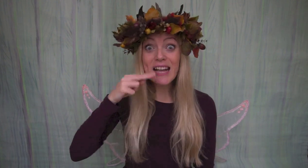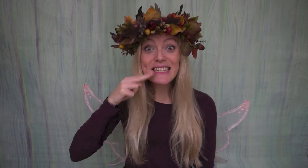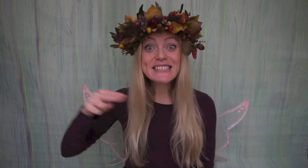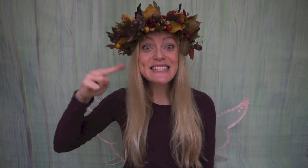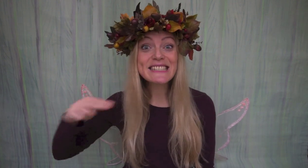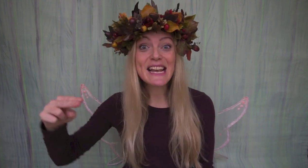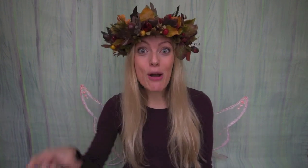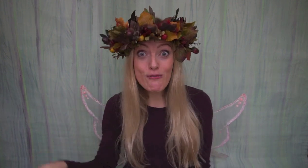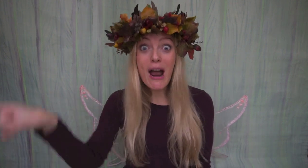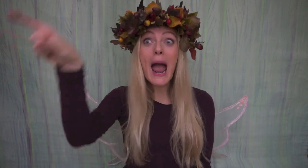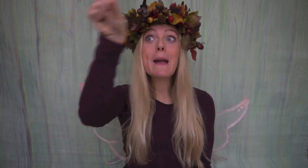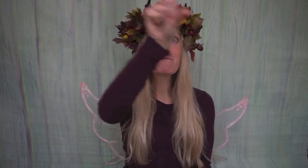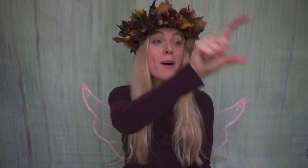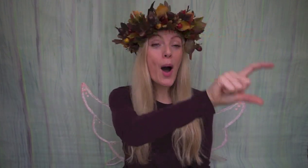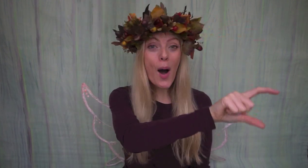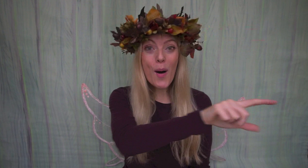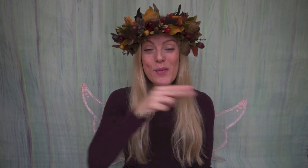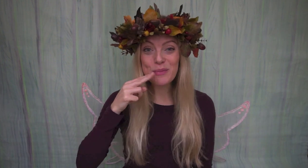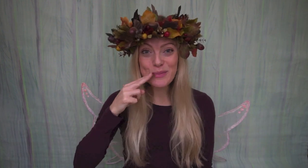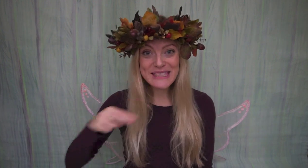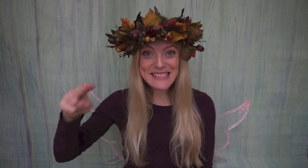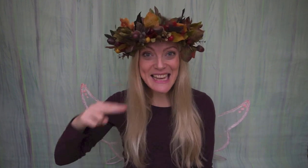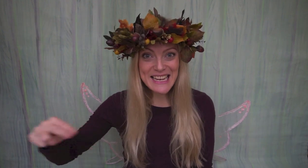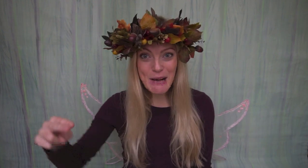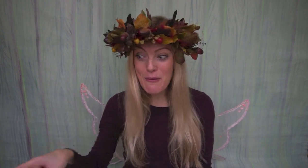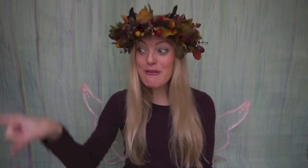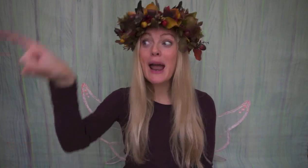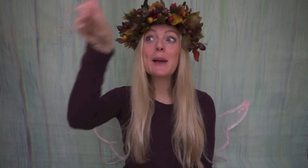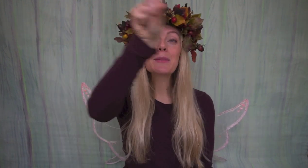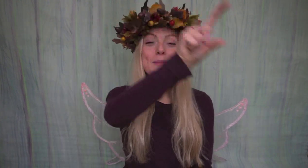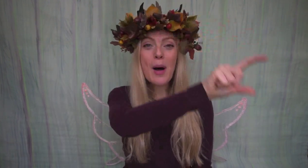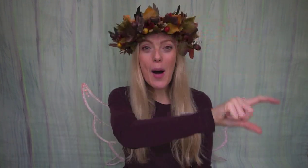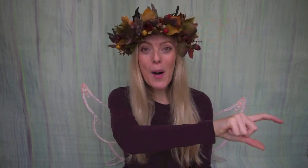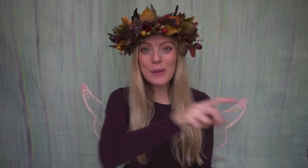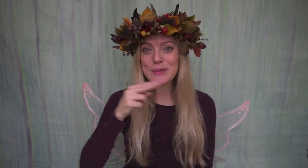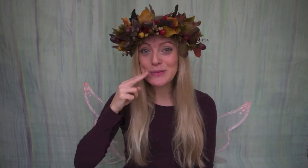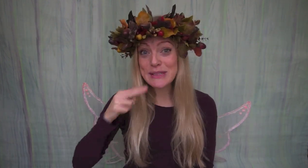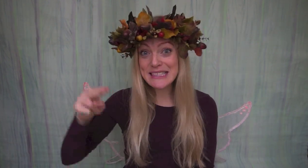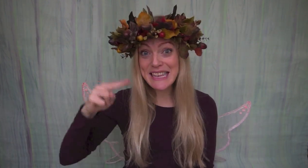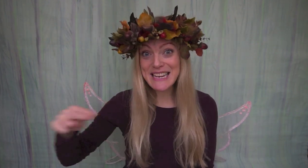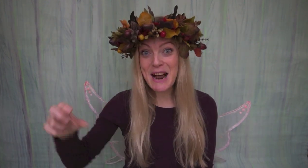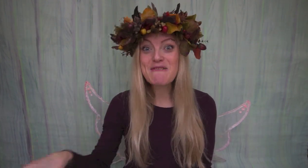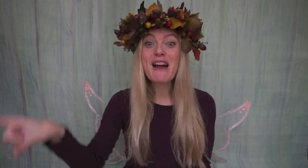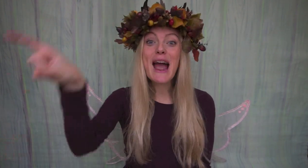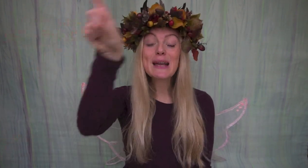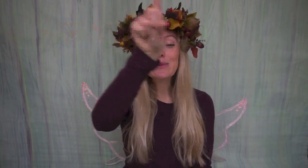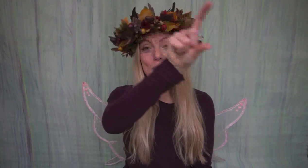blue. I can sing a rainbow, sing a rainbow, sing a